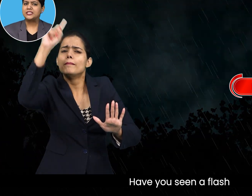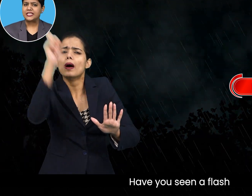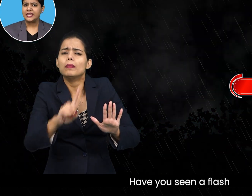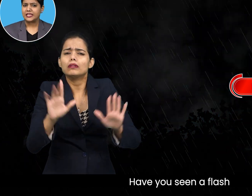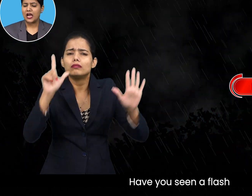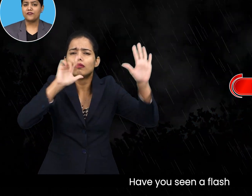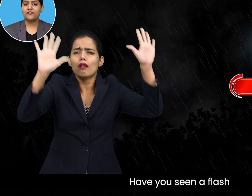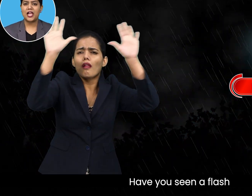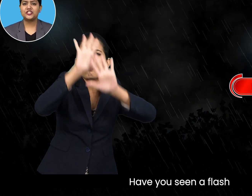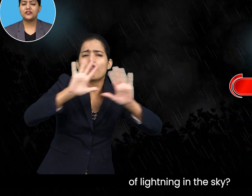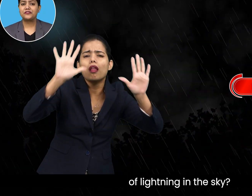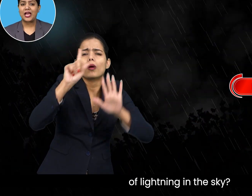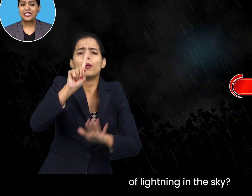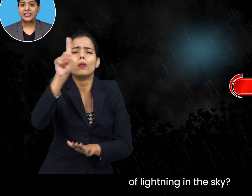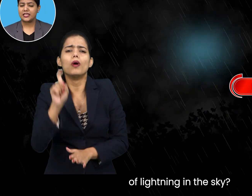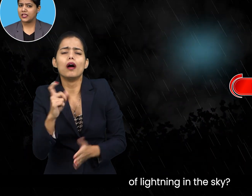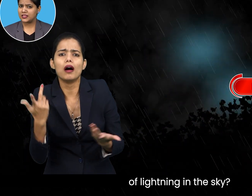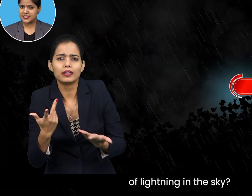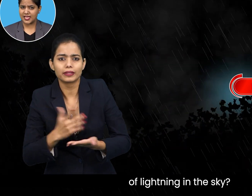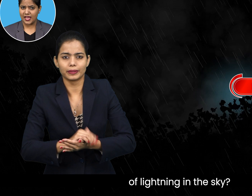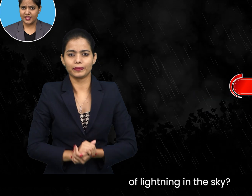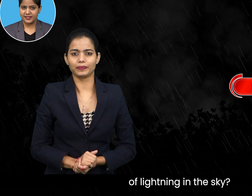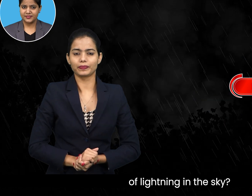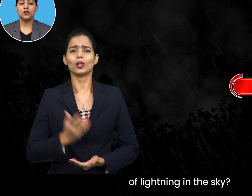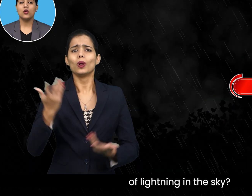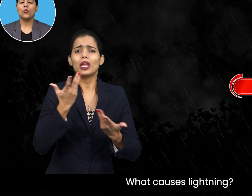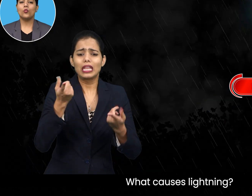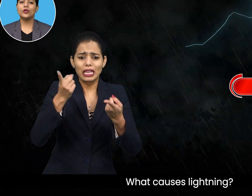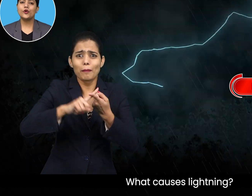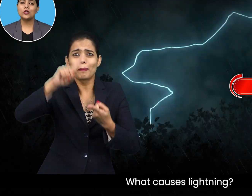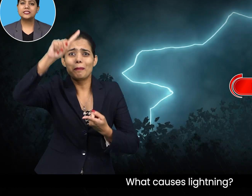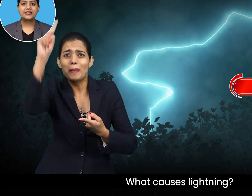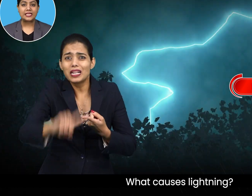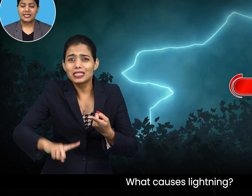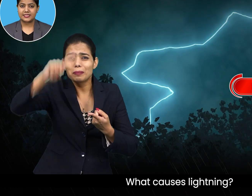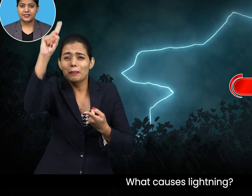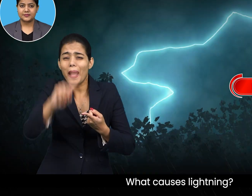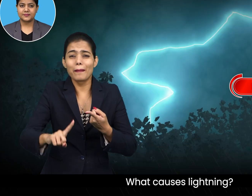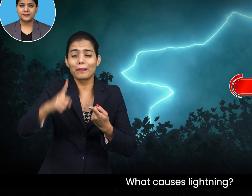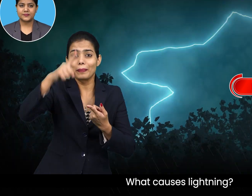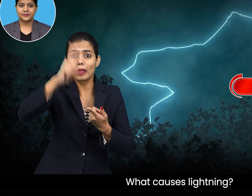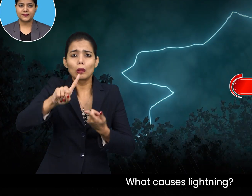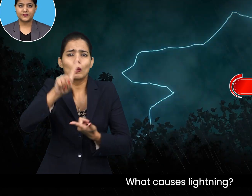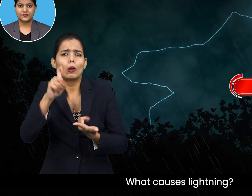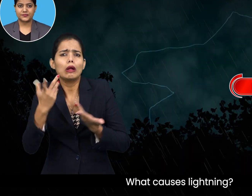Have you seen a flash of lightning in the sky? What causes lightning?